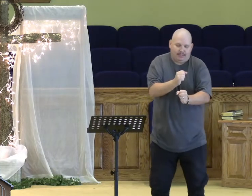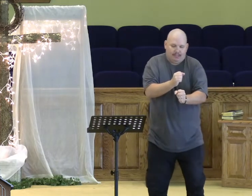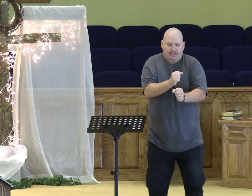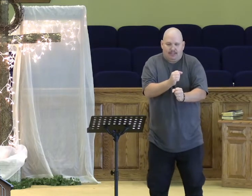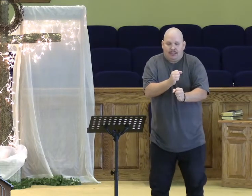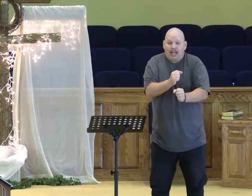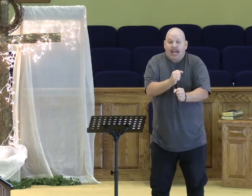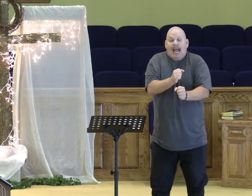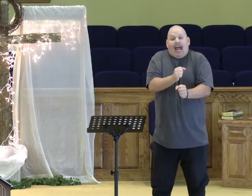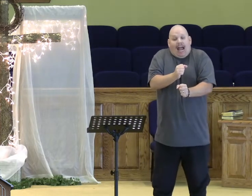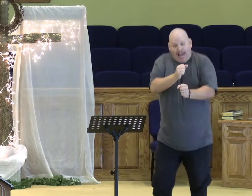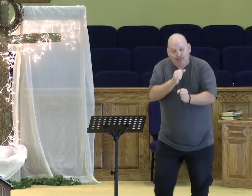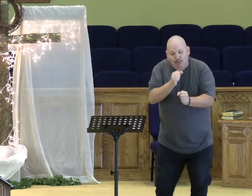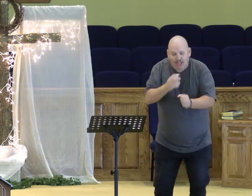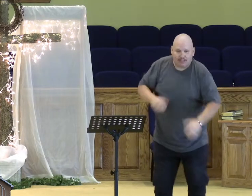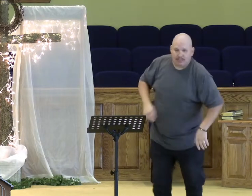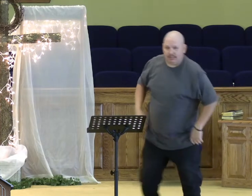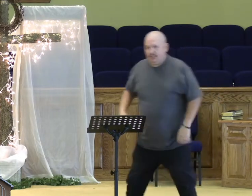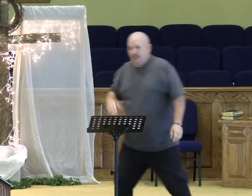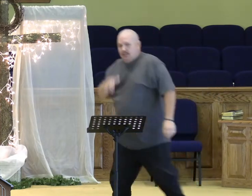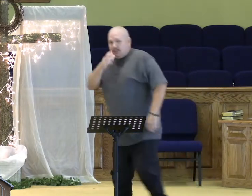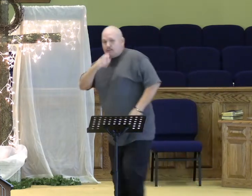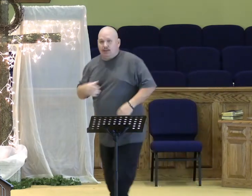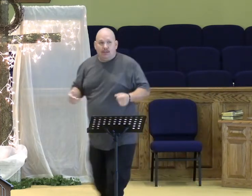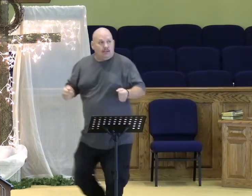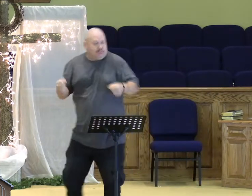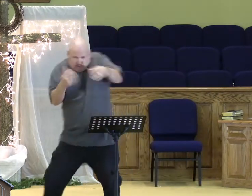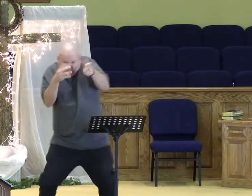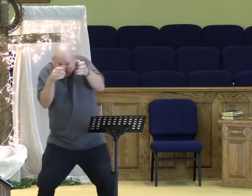I'll talk quietly. How am I help you?